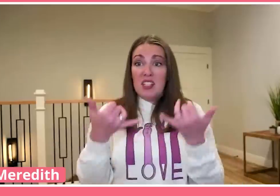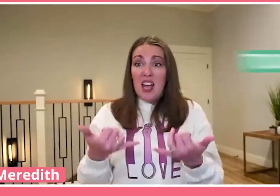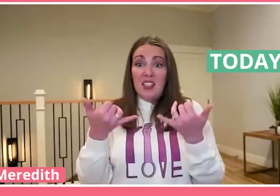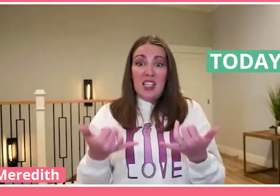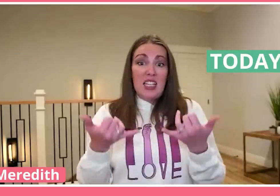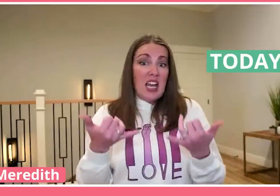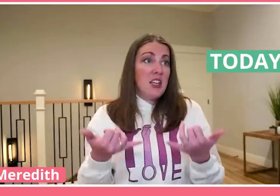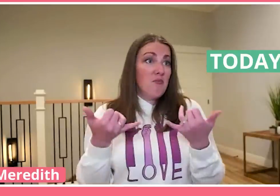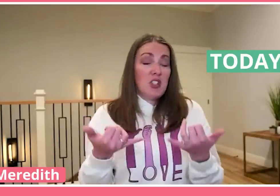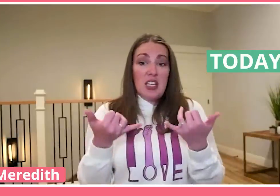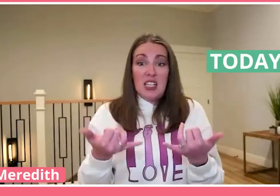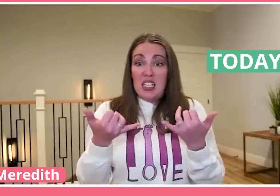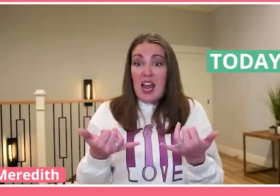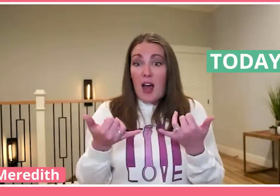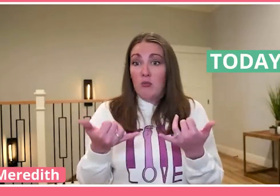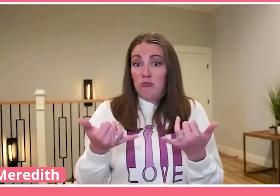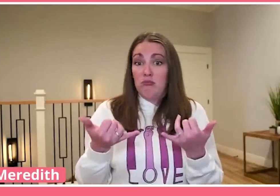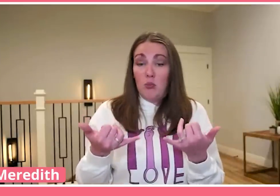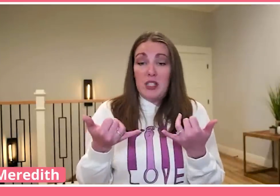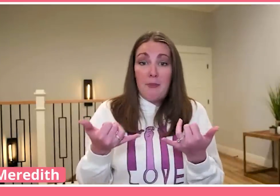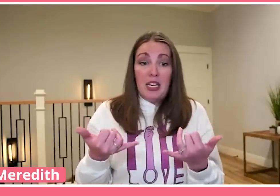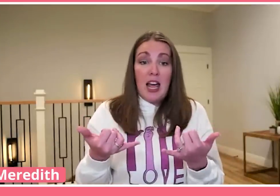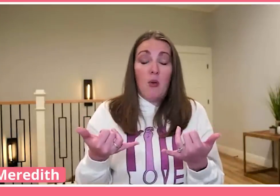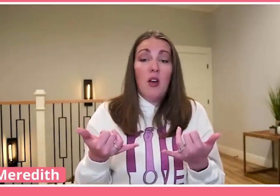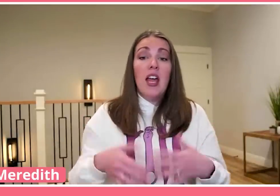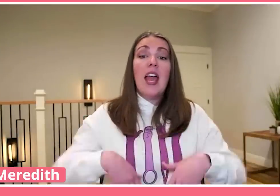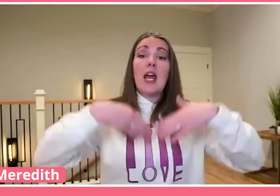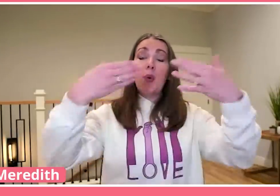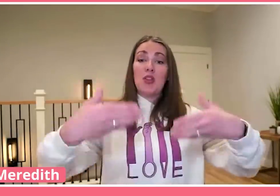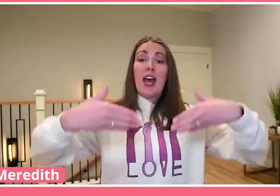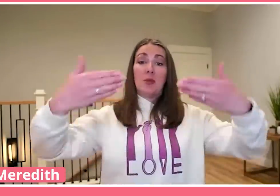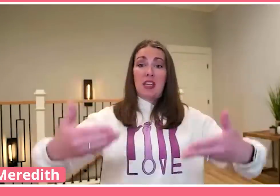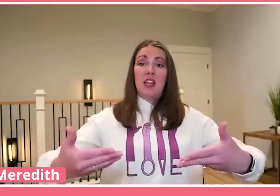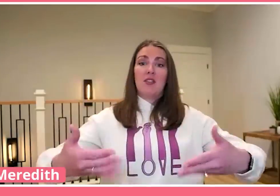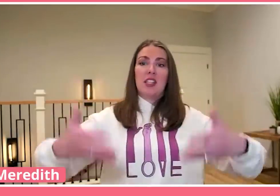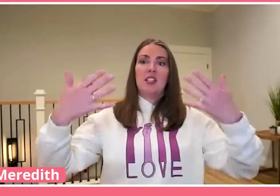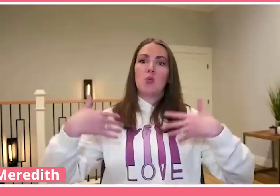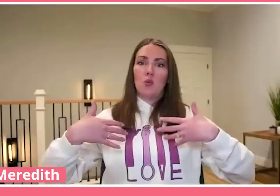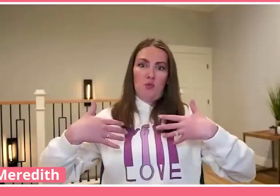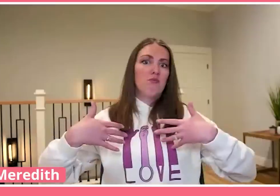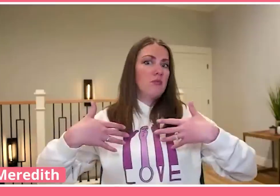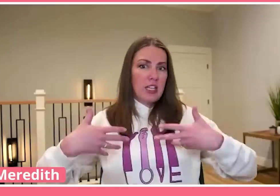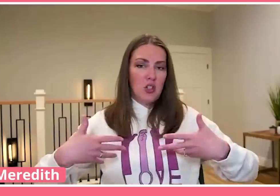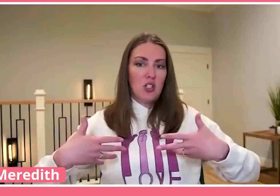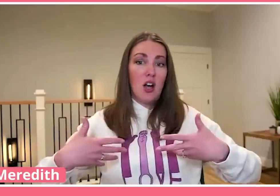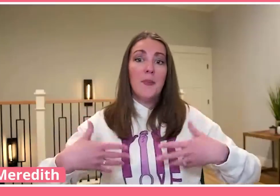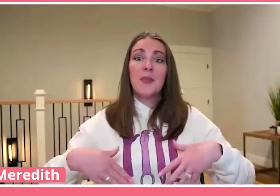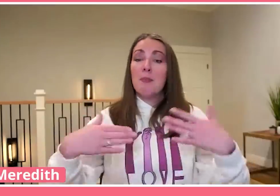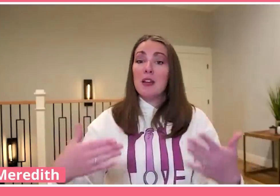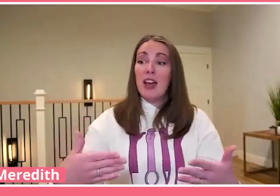sign today, just like this, now, what's happening now. And I put that at the beginning of the sentence, like you just saw. But if I